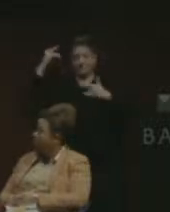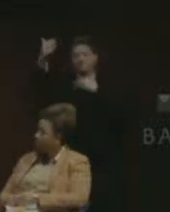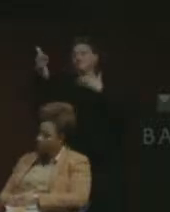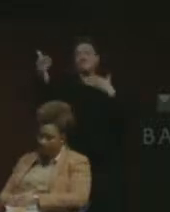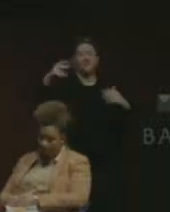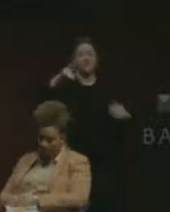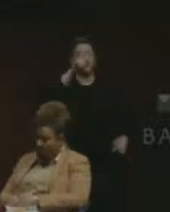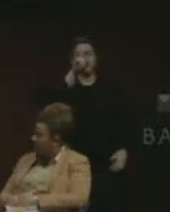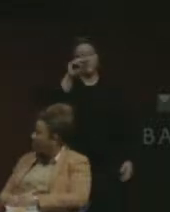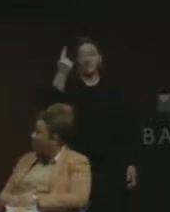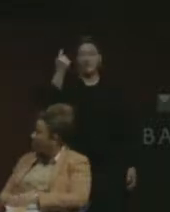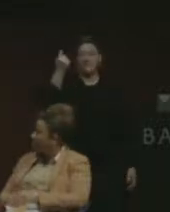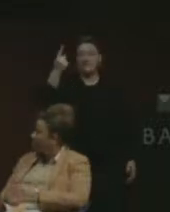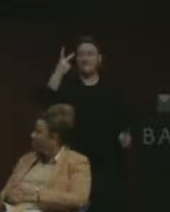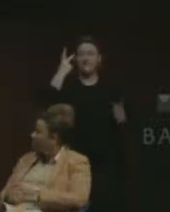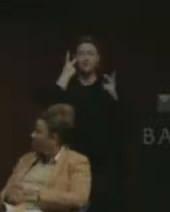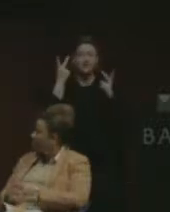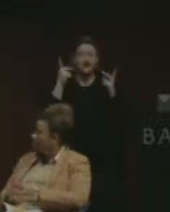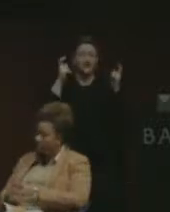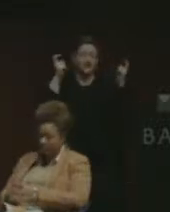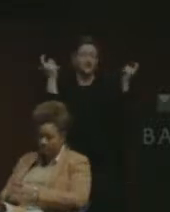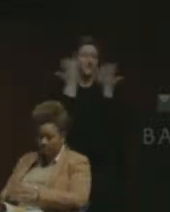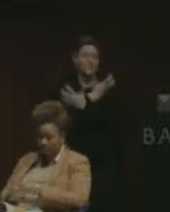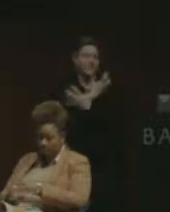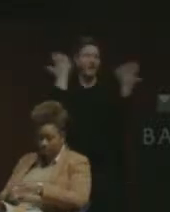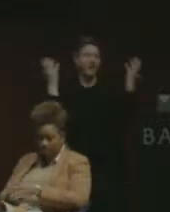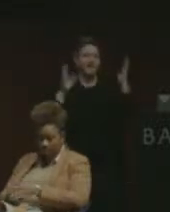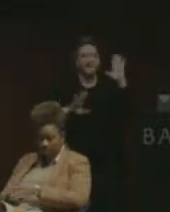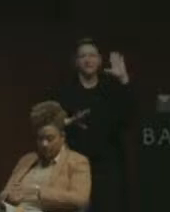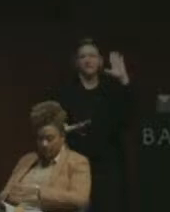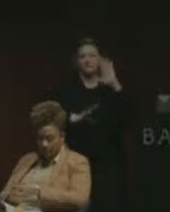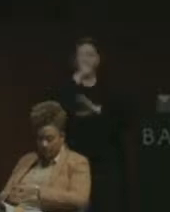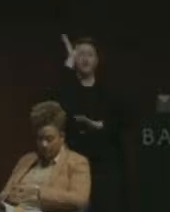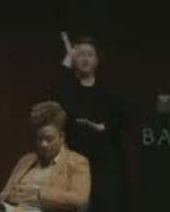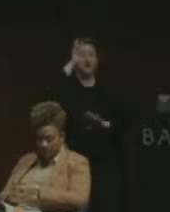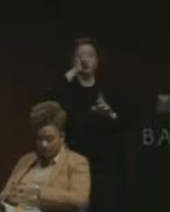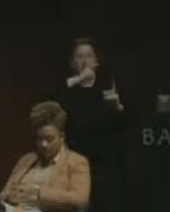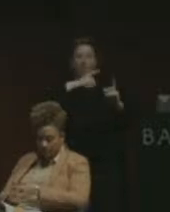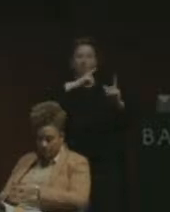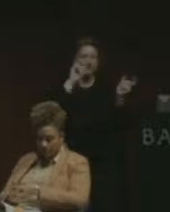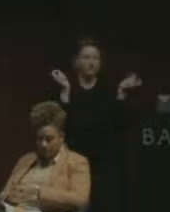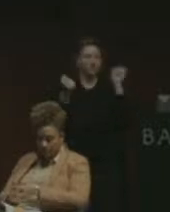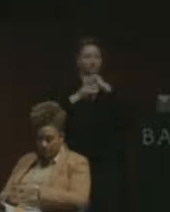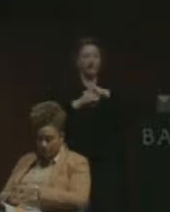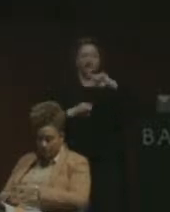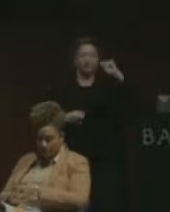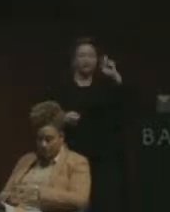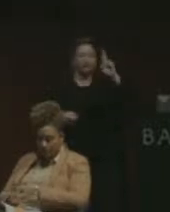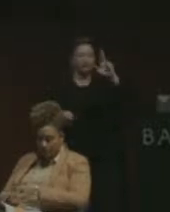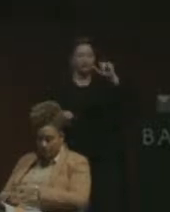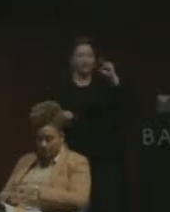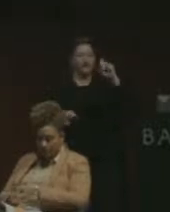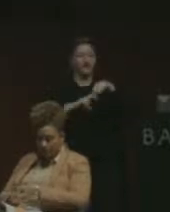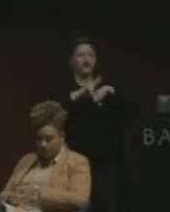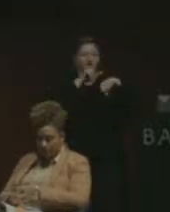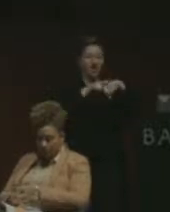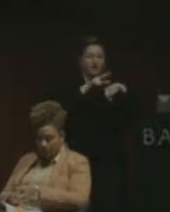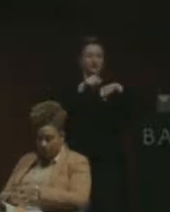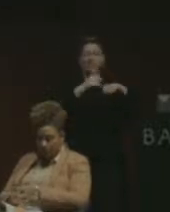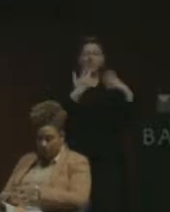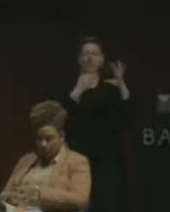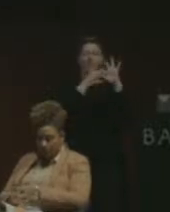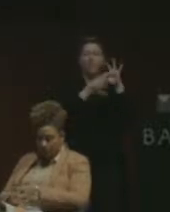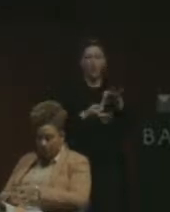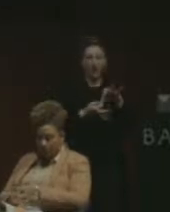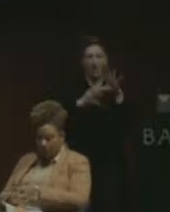2011, we see this amazing transnational movement of domestic workers who came together to say, we are the subjects of